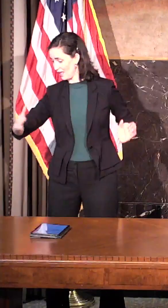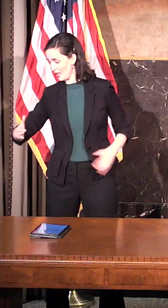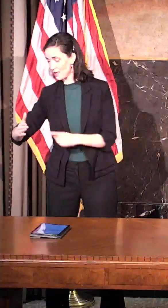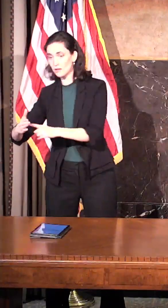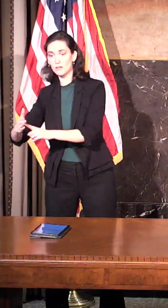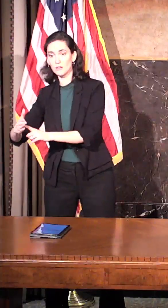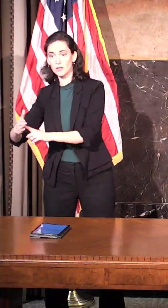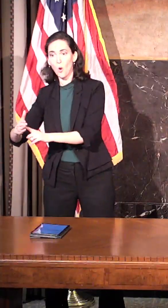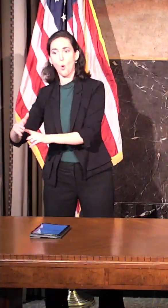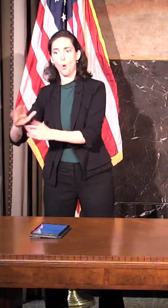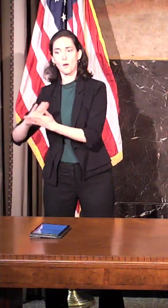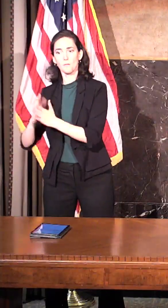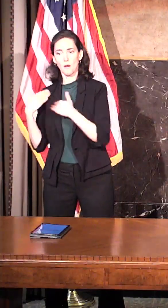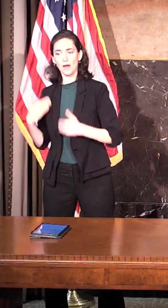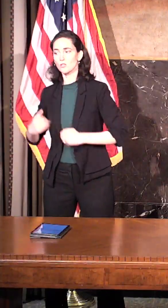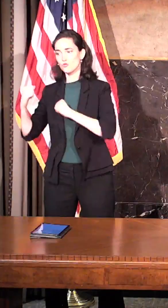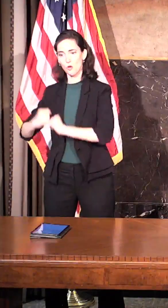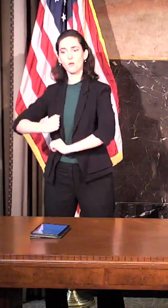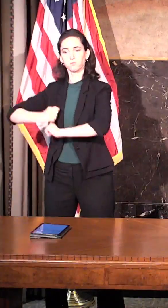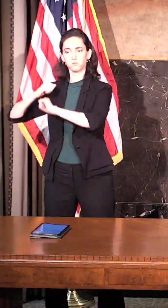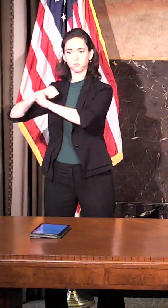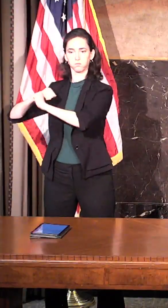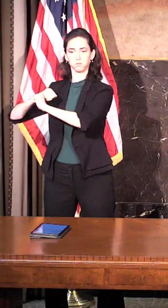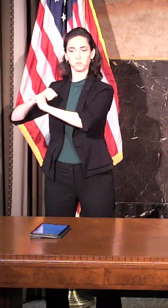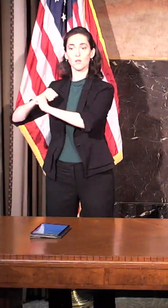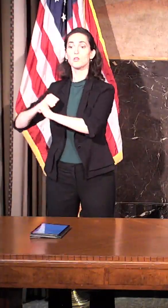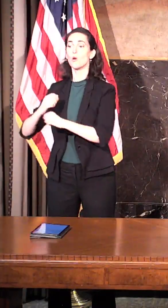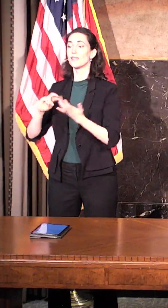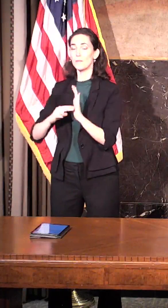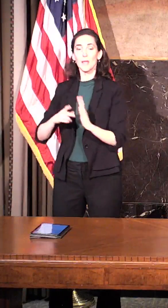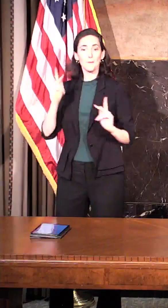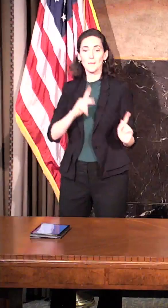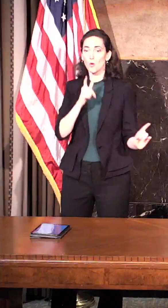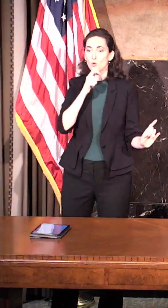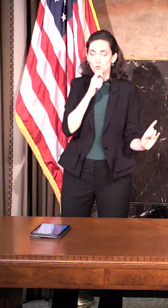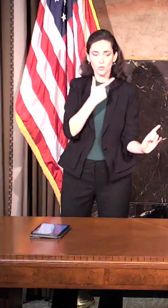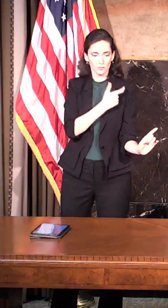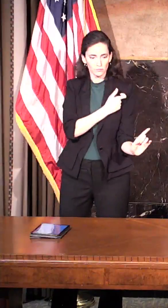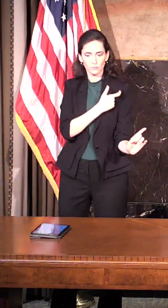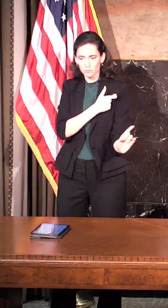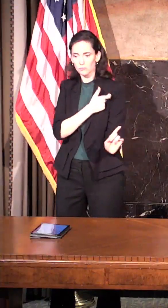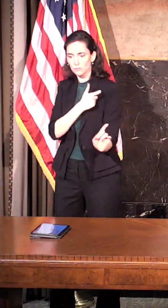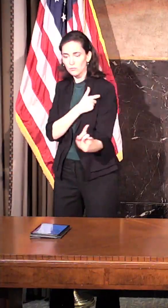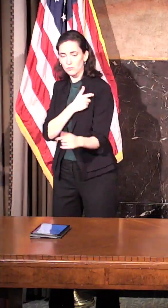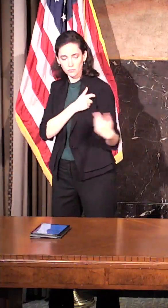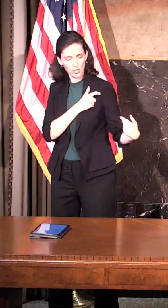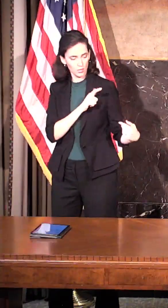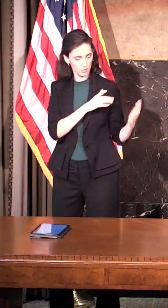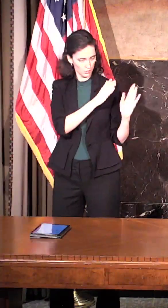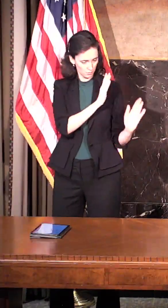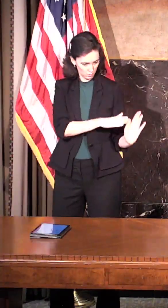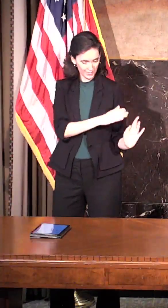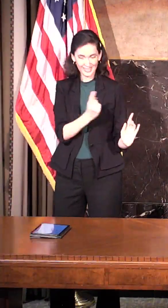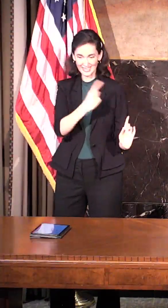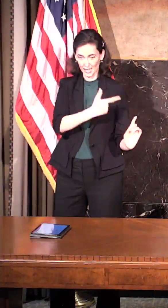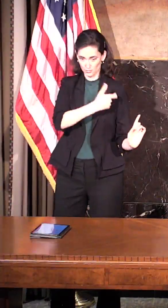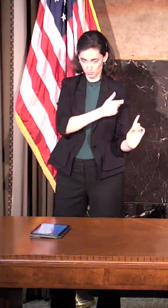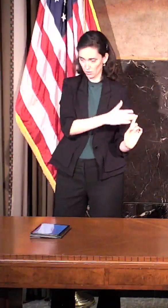and 0 hospitalizations in the vaccinated arm of that trial. So to put that in other